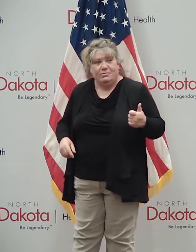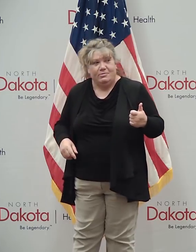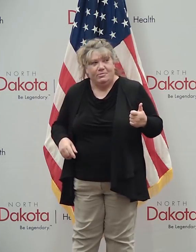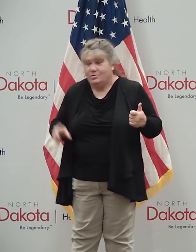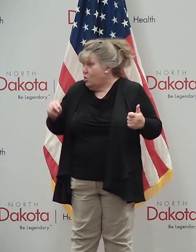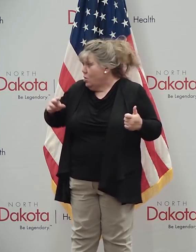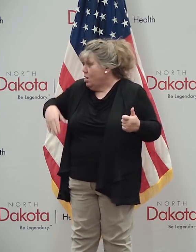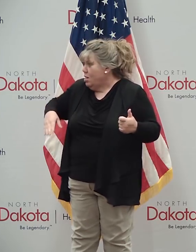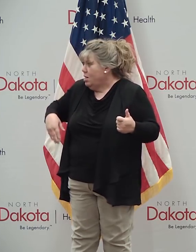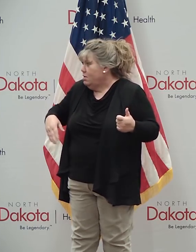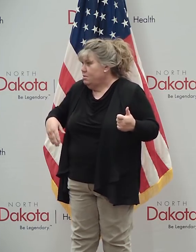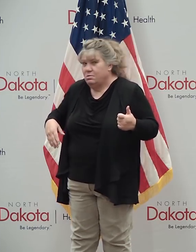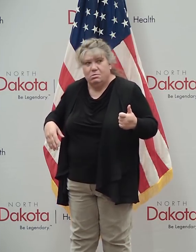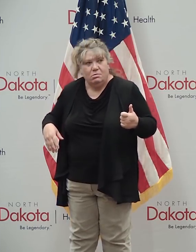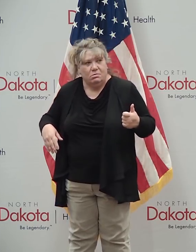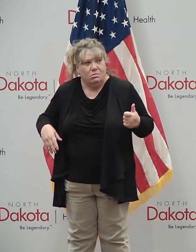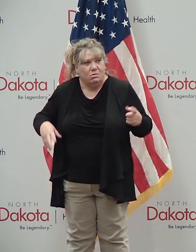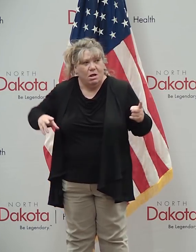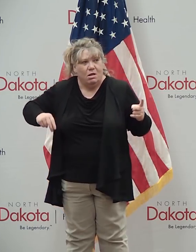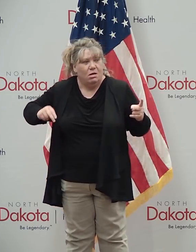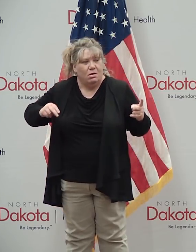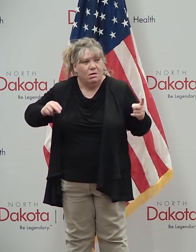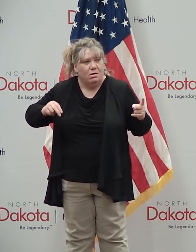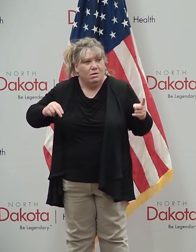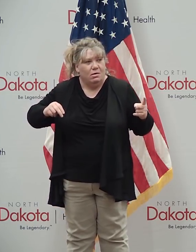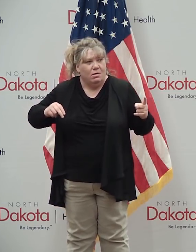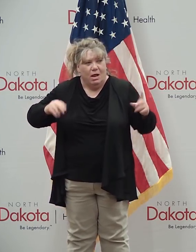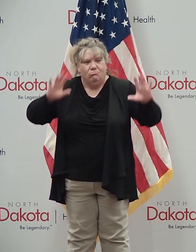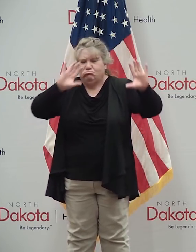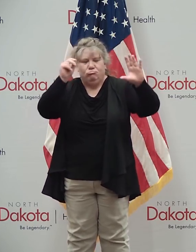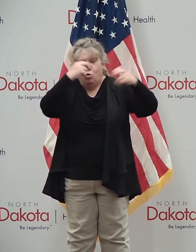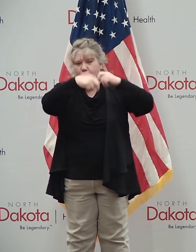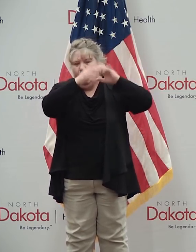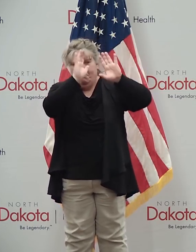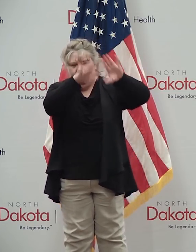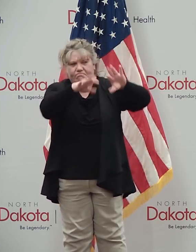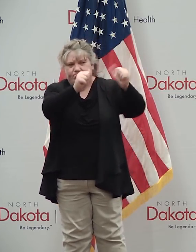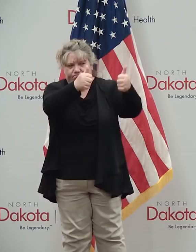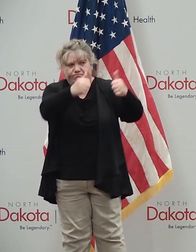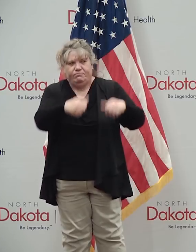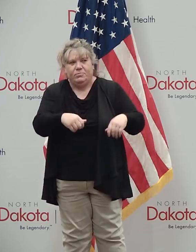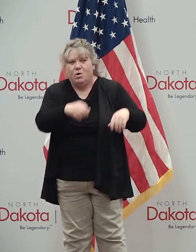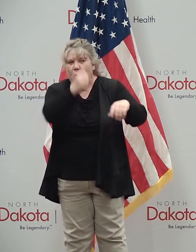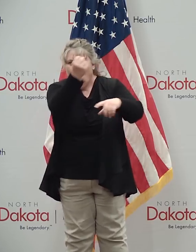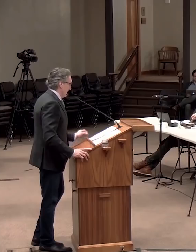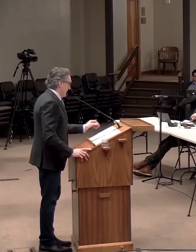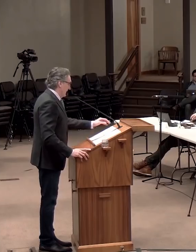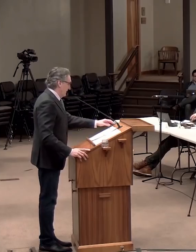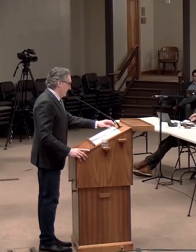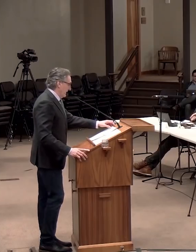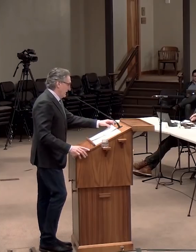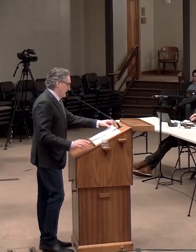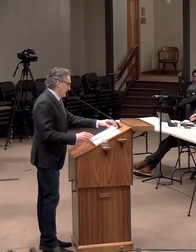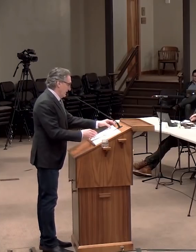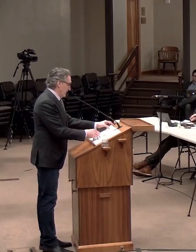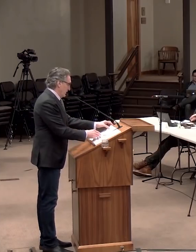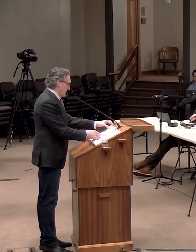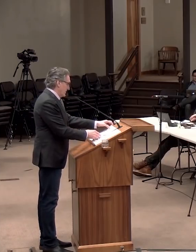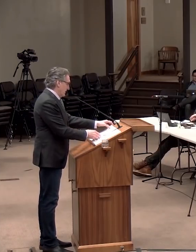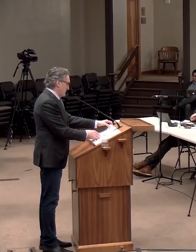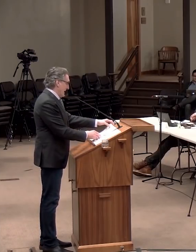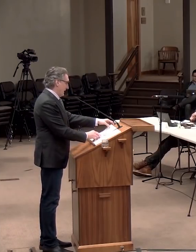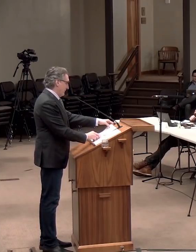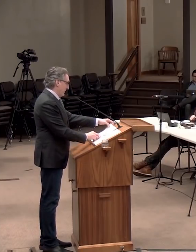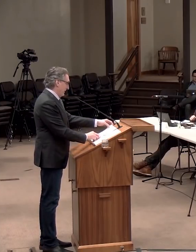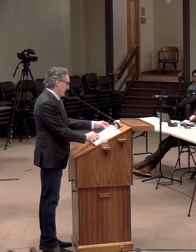No? Not? No? No? Okay, I got it right here. I got it covered, Chris. All right, you're good. You're here. Stick around for questions. Chris